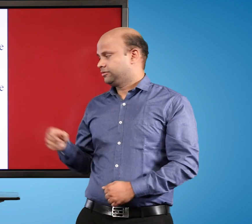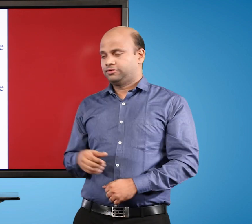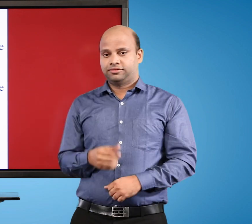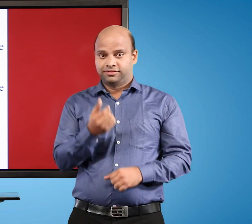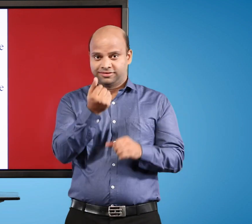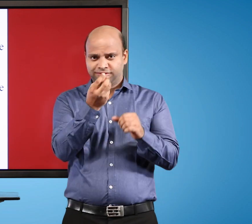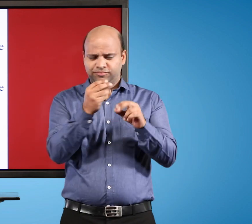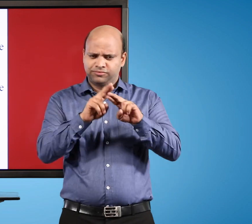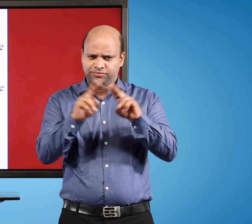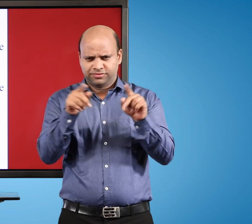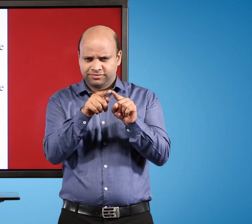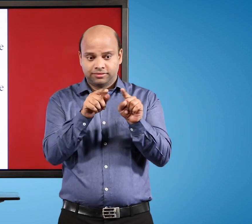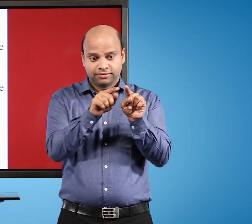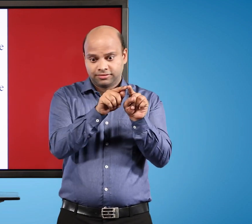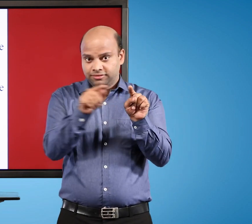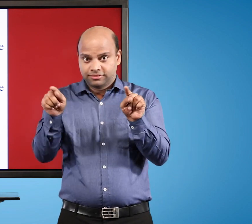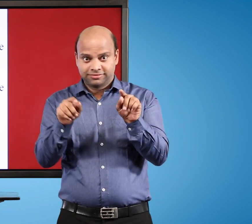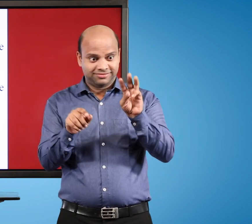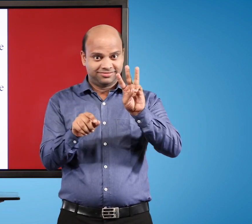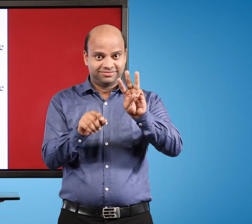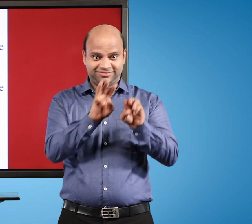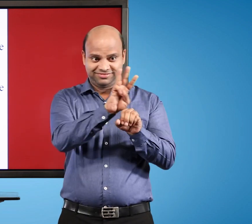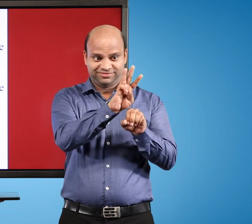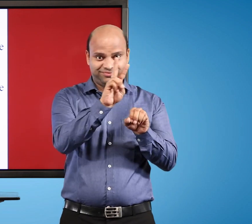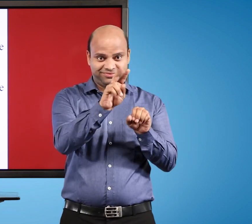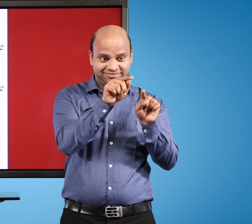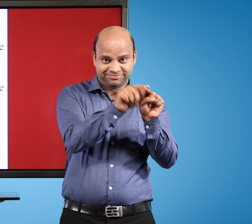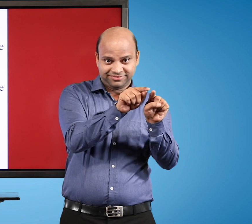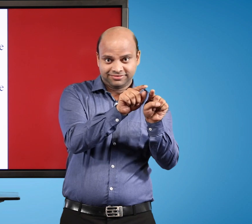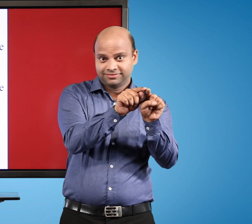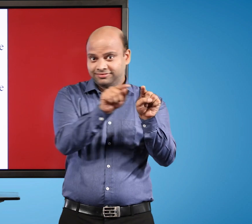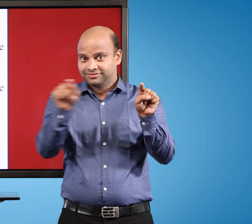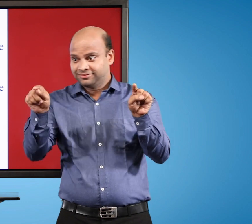How many whole numbers are there between 32 and 53?